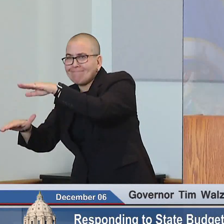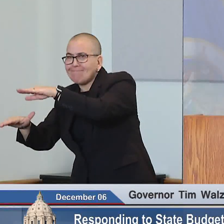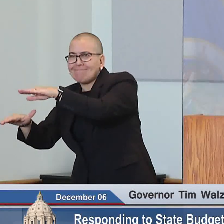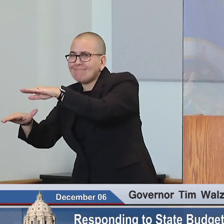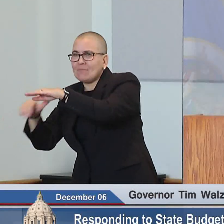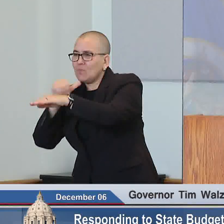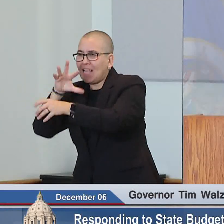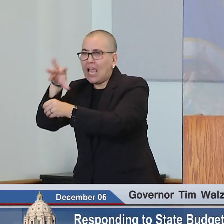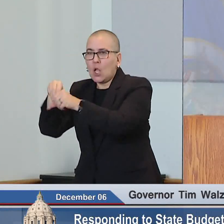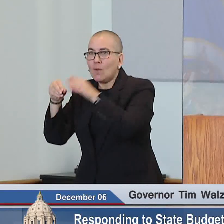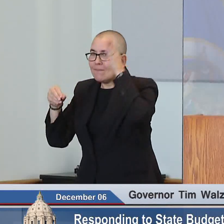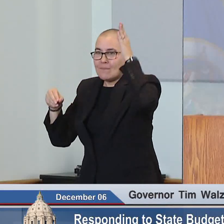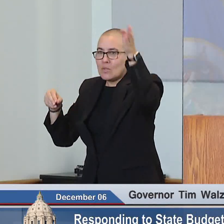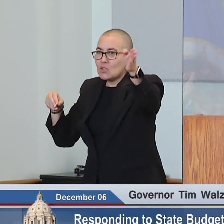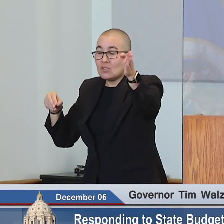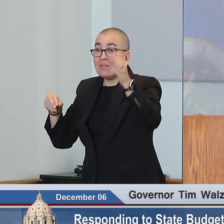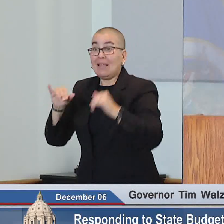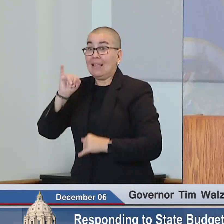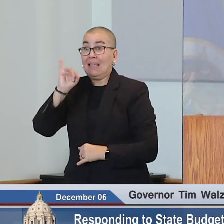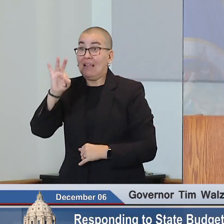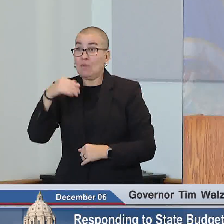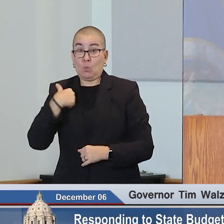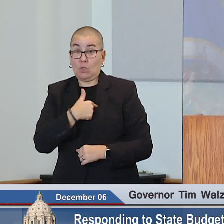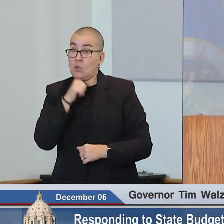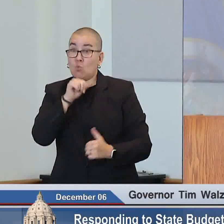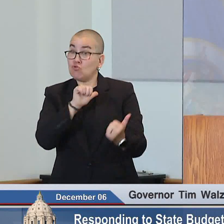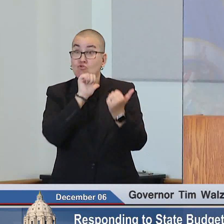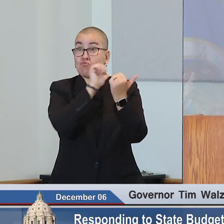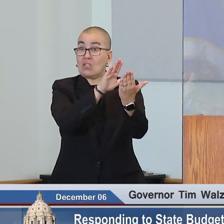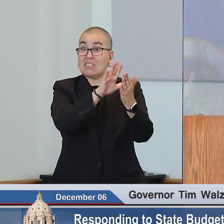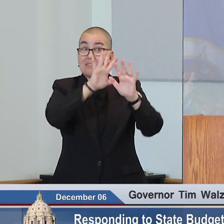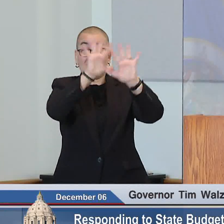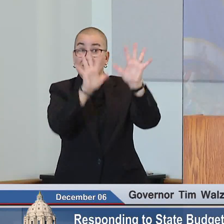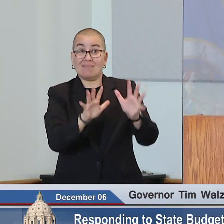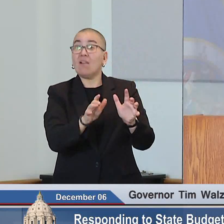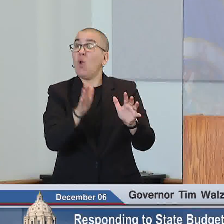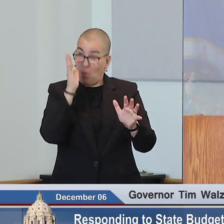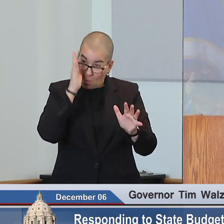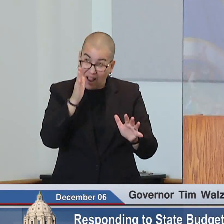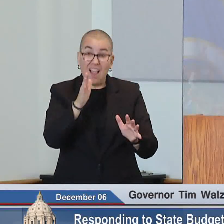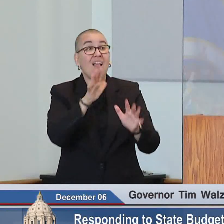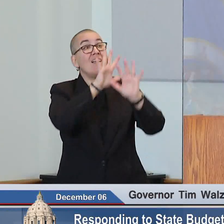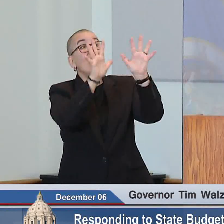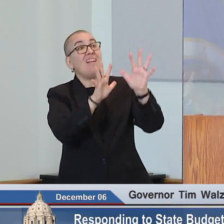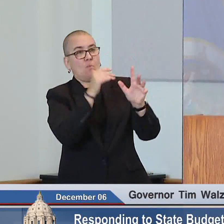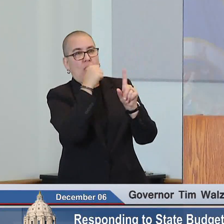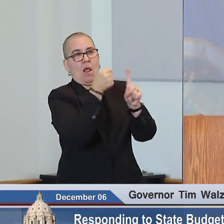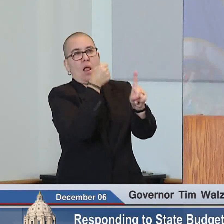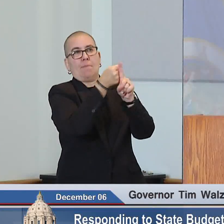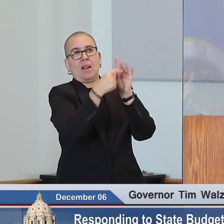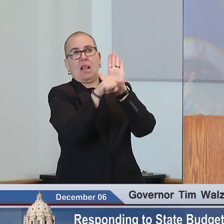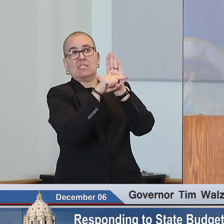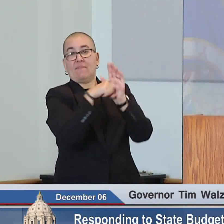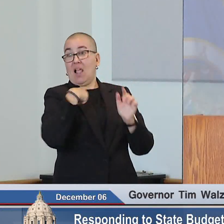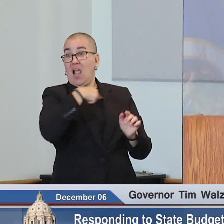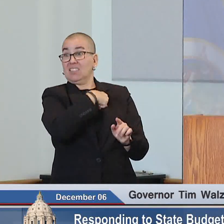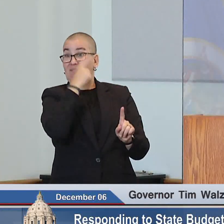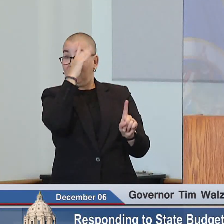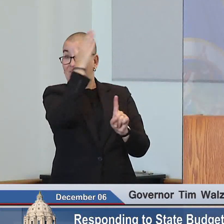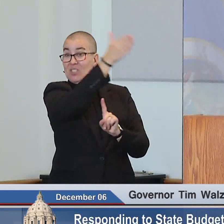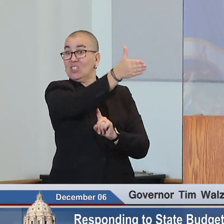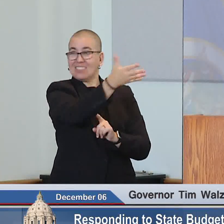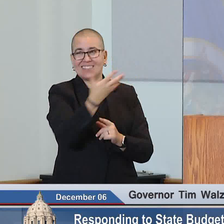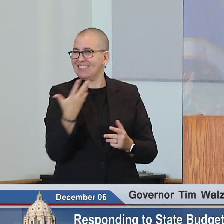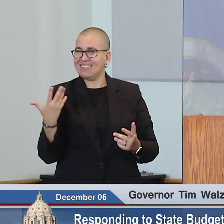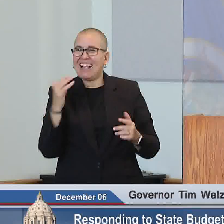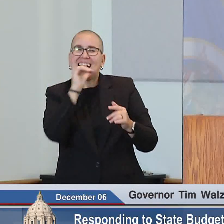address climate change, we're going to see a negative impact on our economy that is going to lower these things, and we don't have the ability to do any of that. So I think it